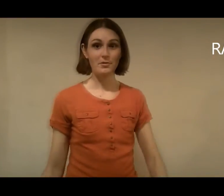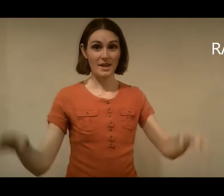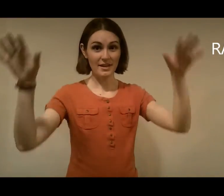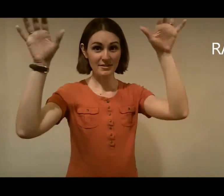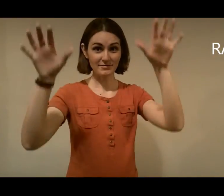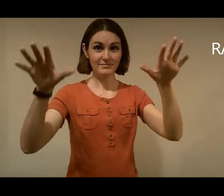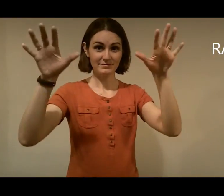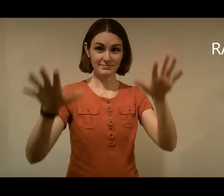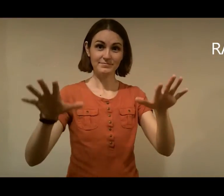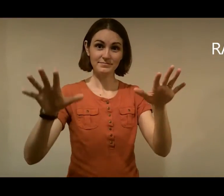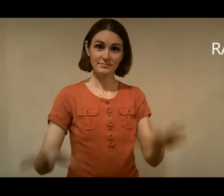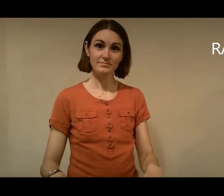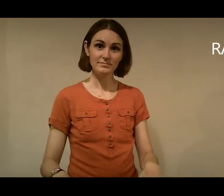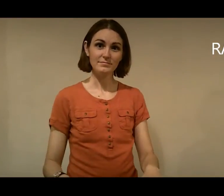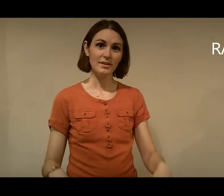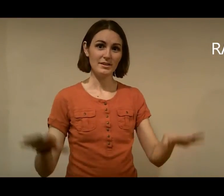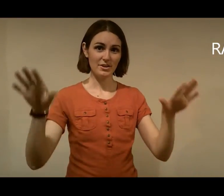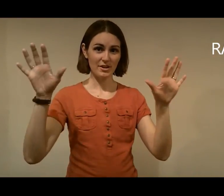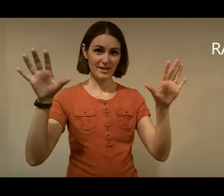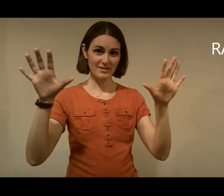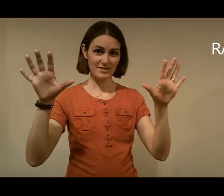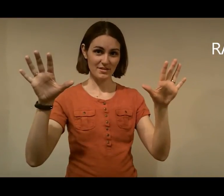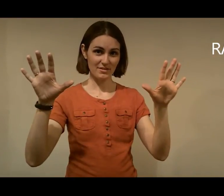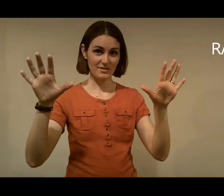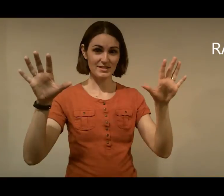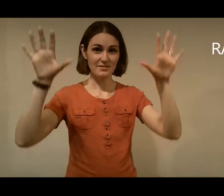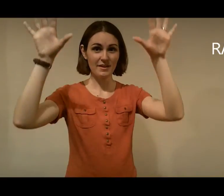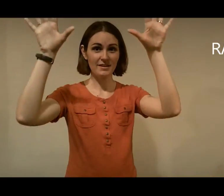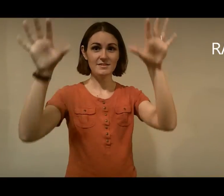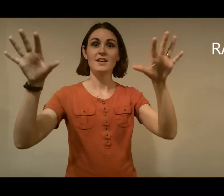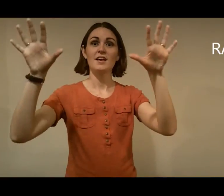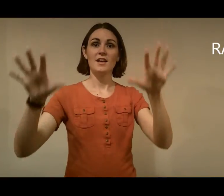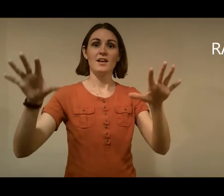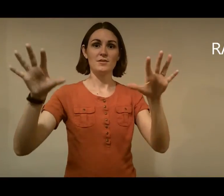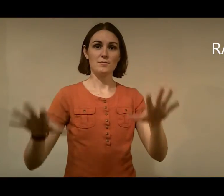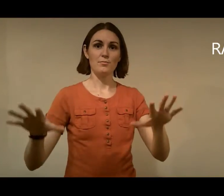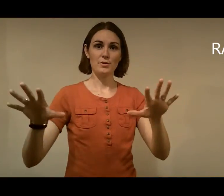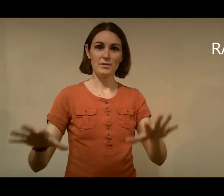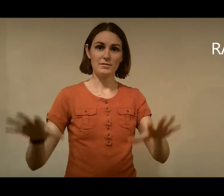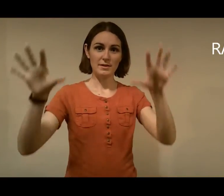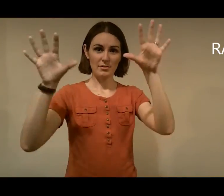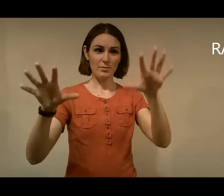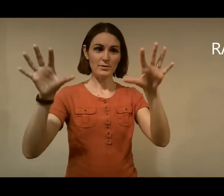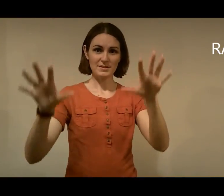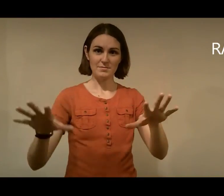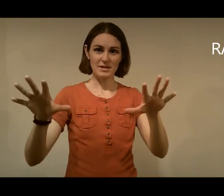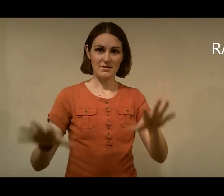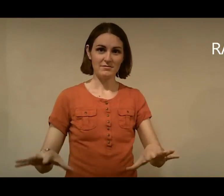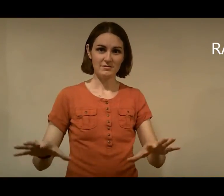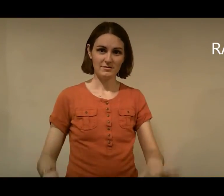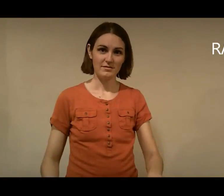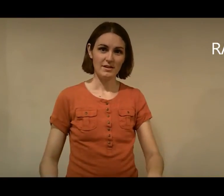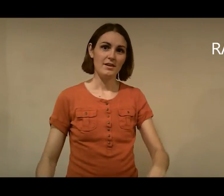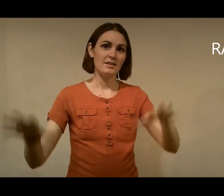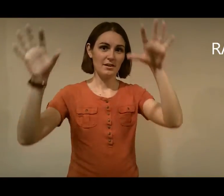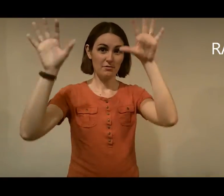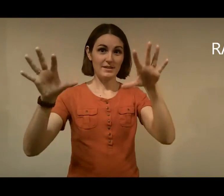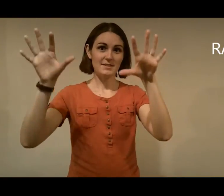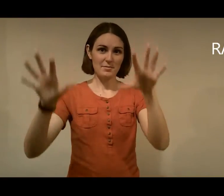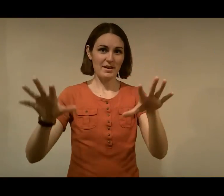Rain. Take your hands, stiff hands, and you bring it, kind of pulse them down like rain's coming out of